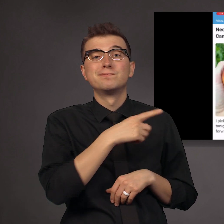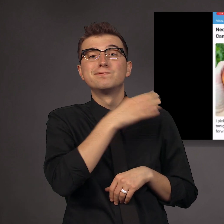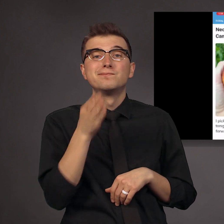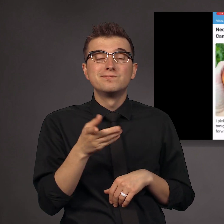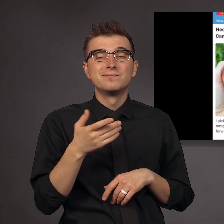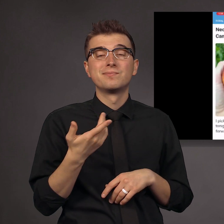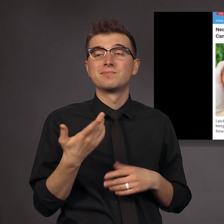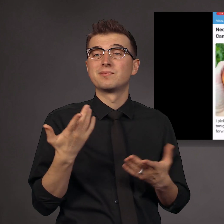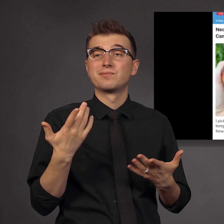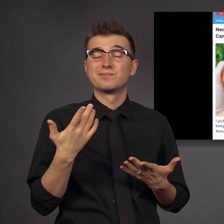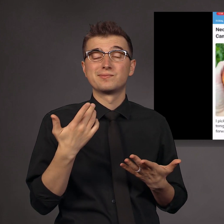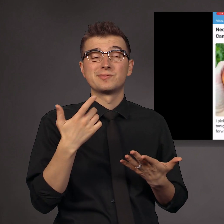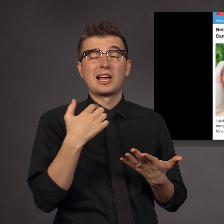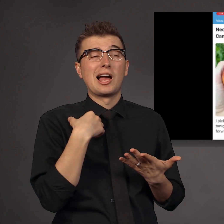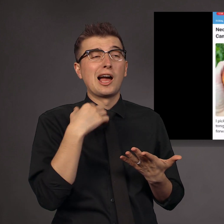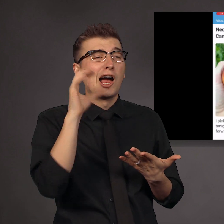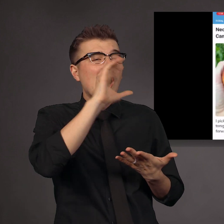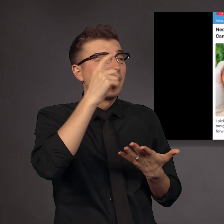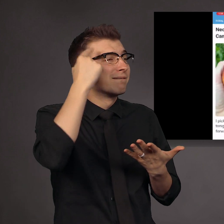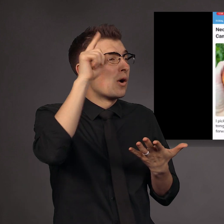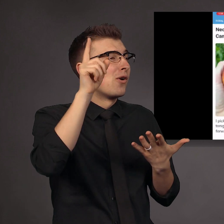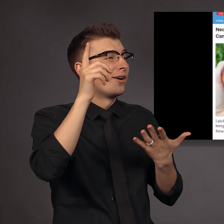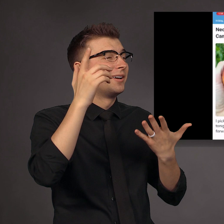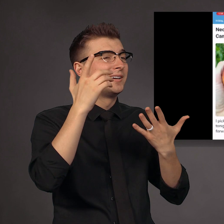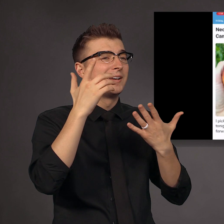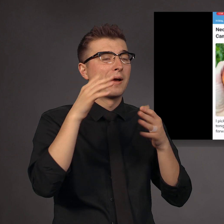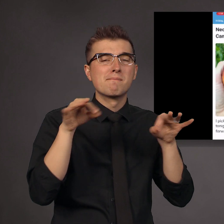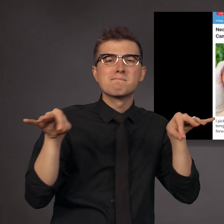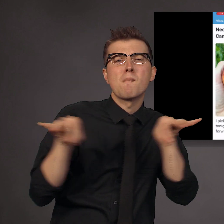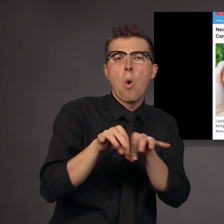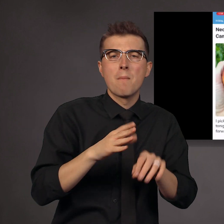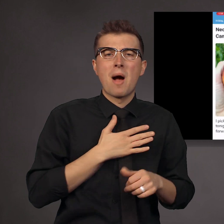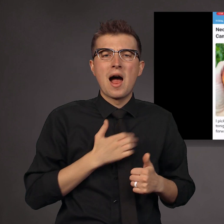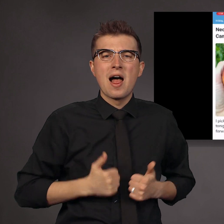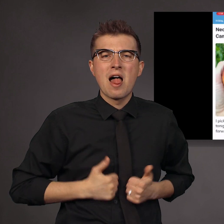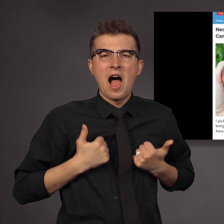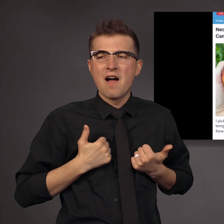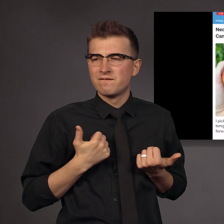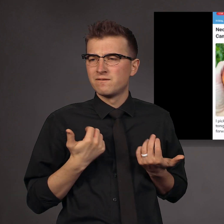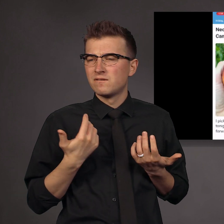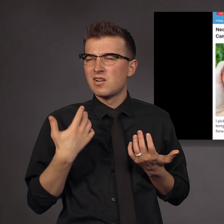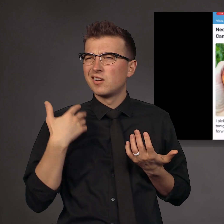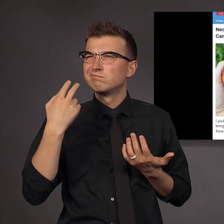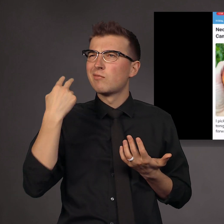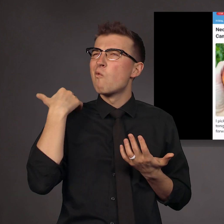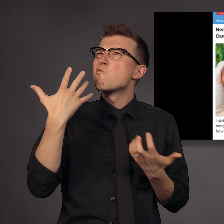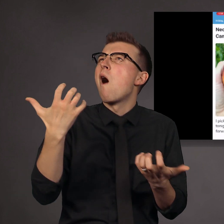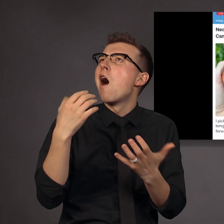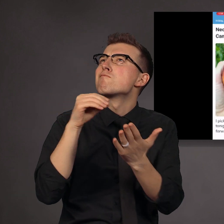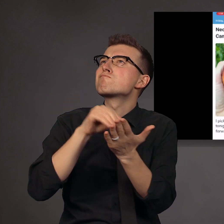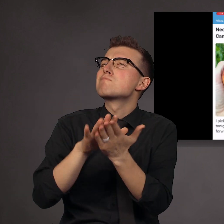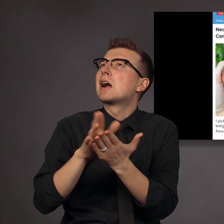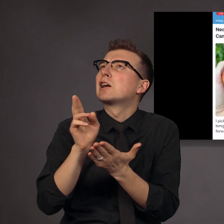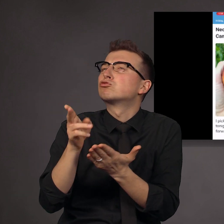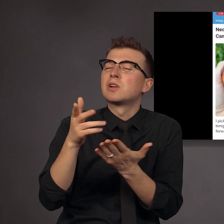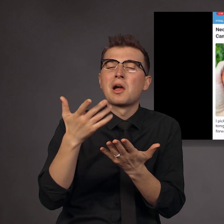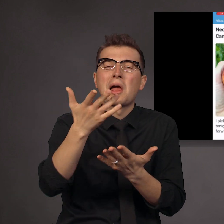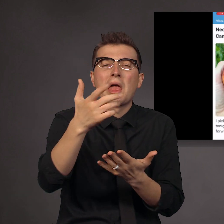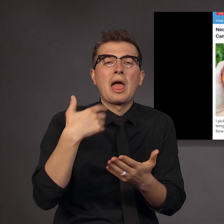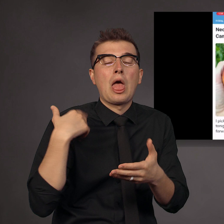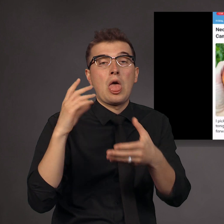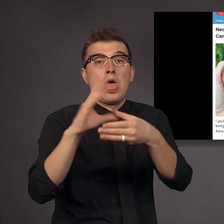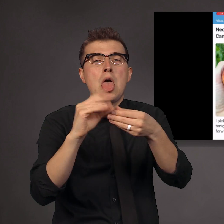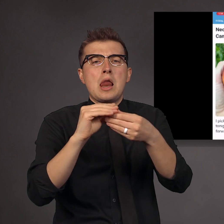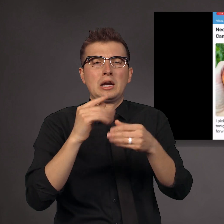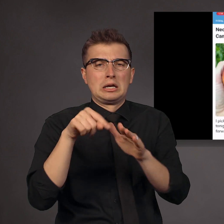this. I look for important parts and aspects of my life to say, what do I want to remember? And I'm not going to share with you the